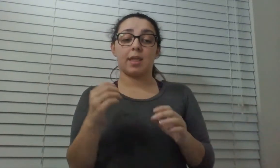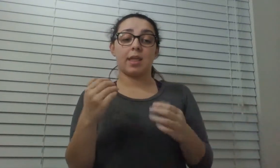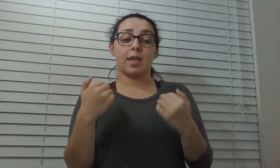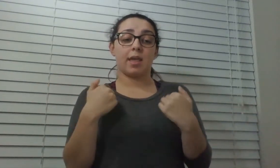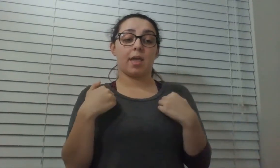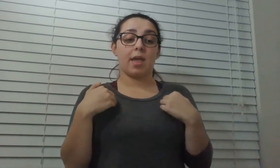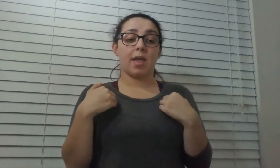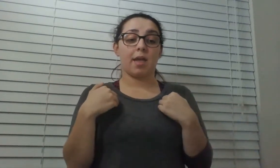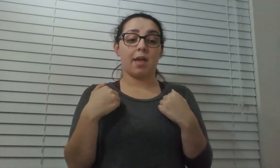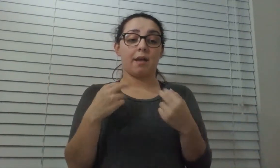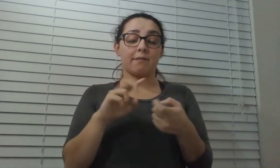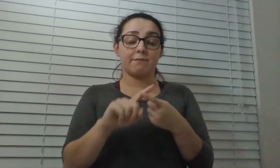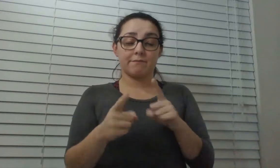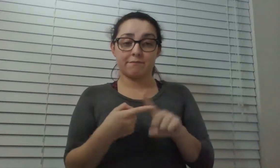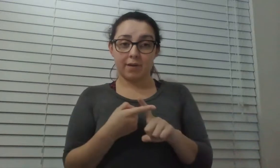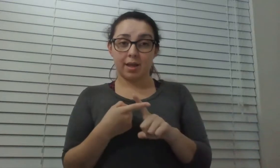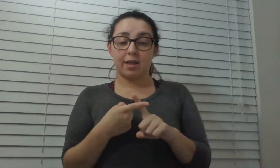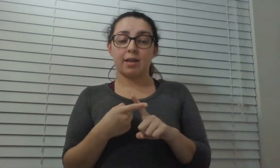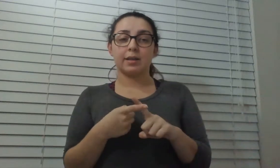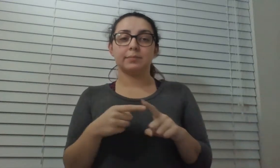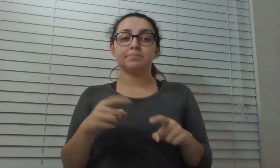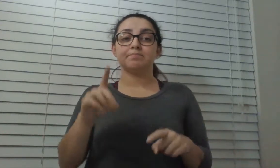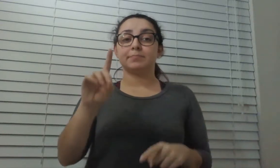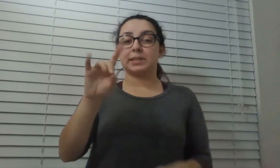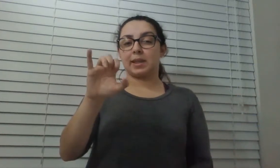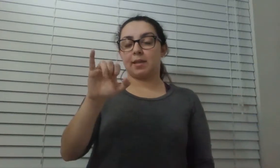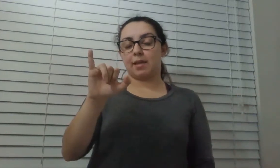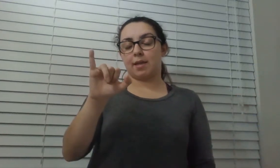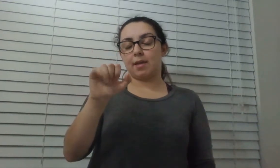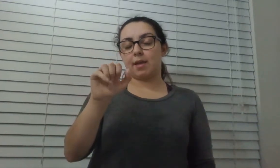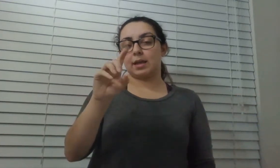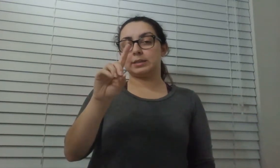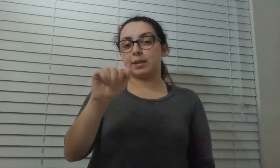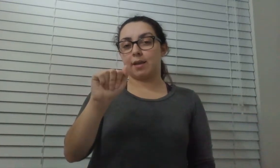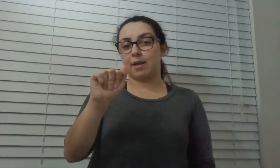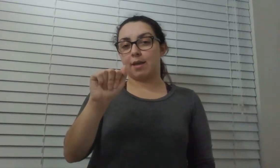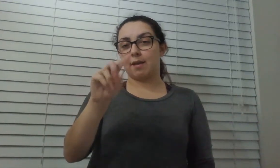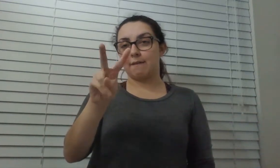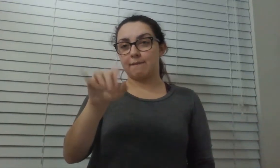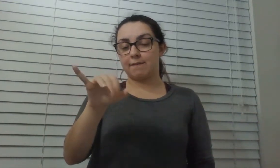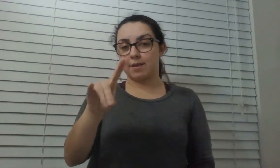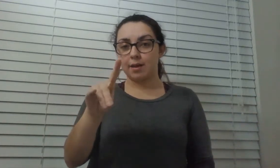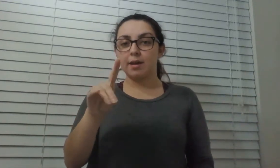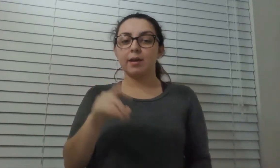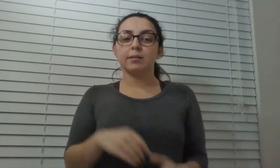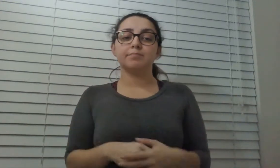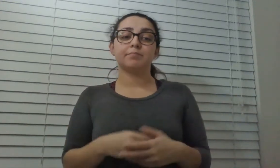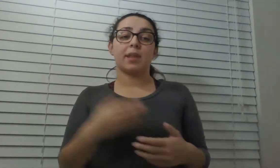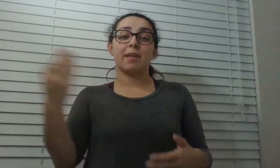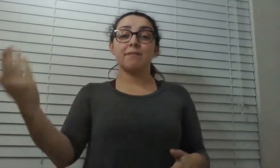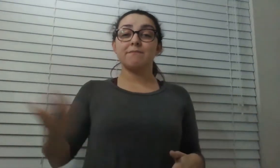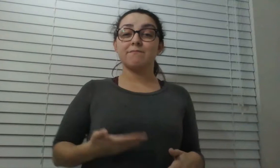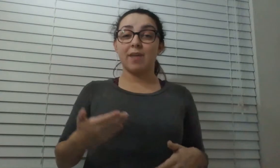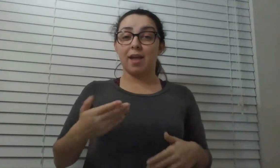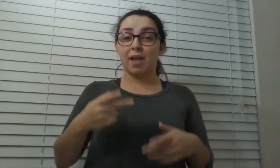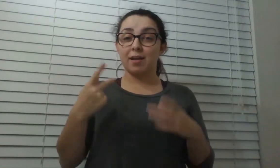David invited him to a birthday party. But it happened to be that his birthday party was scheduled the